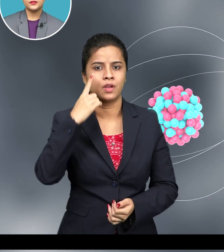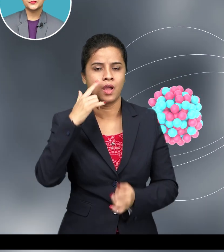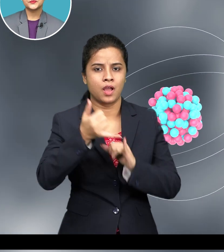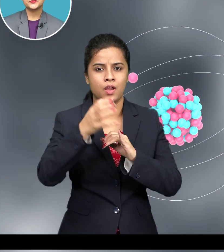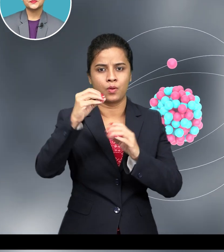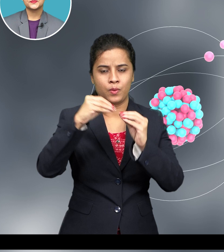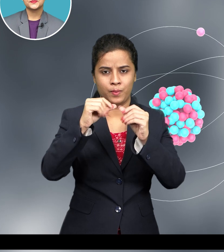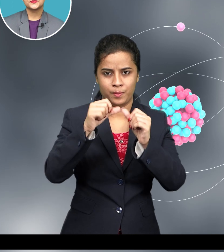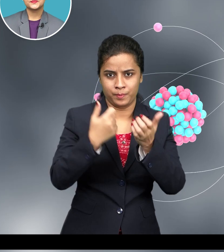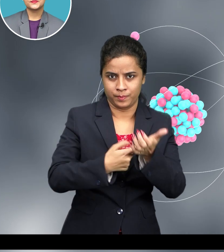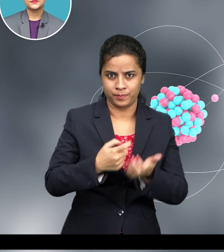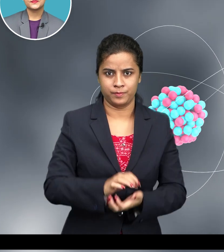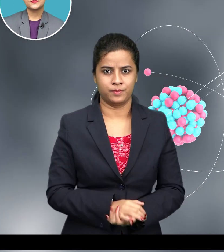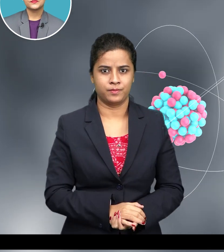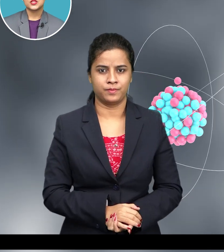isobar,